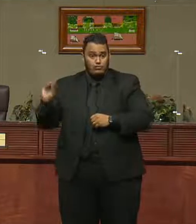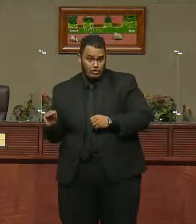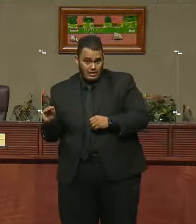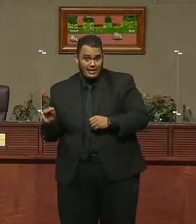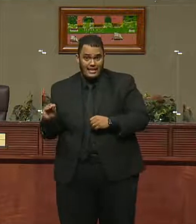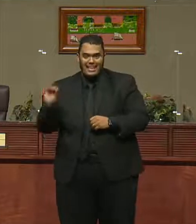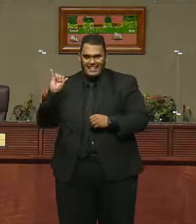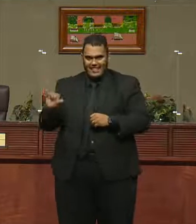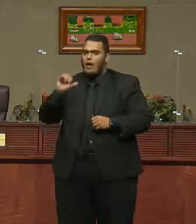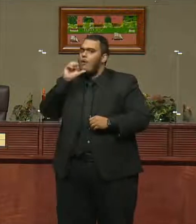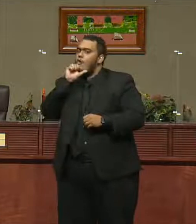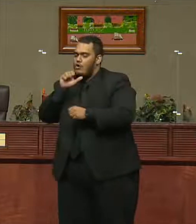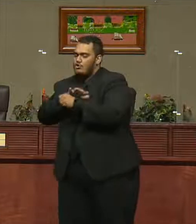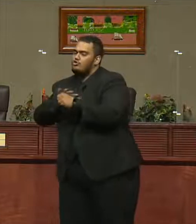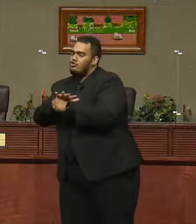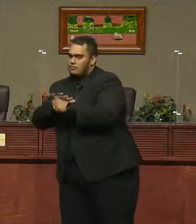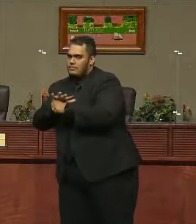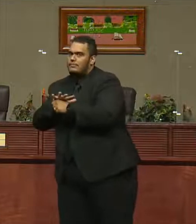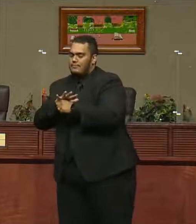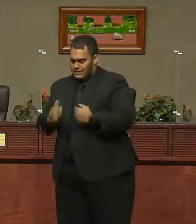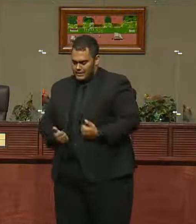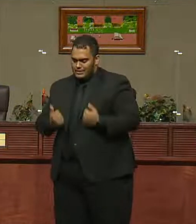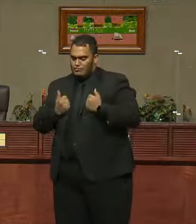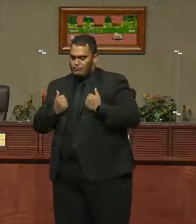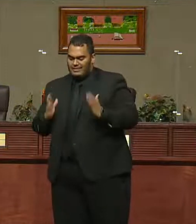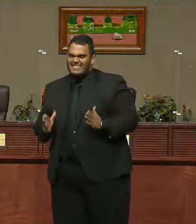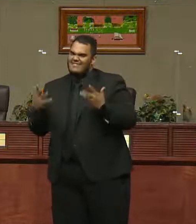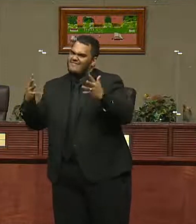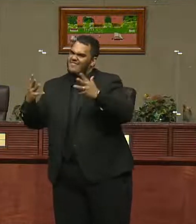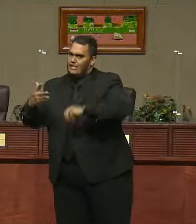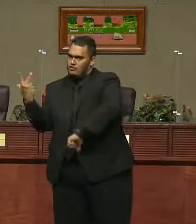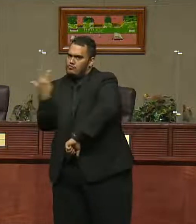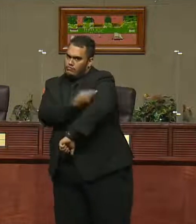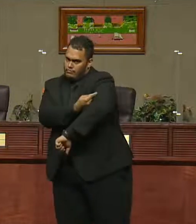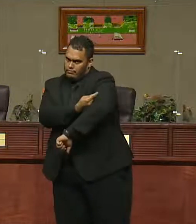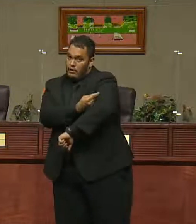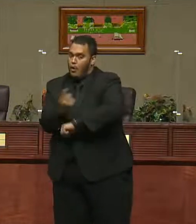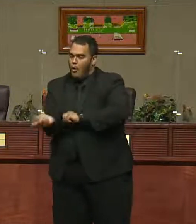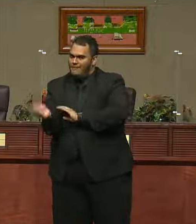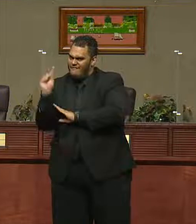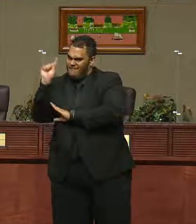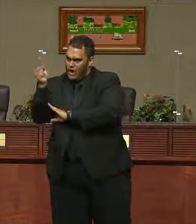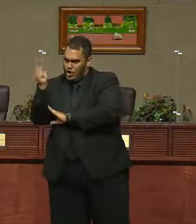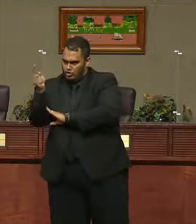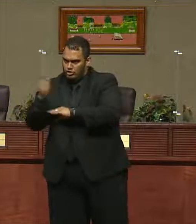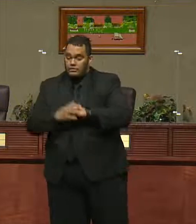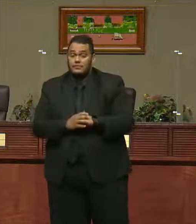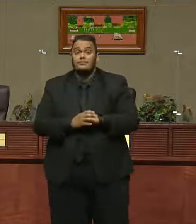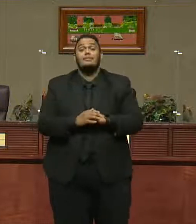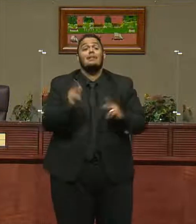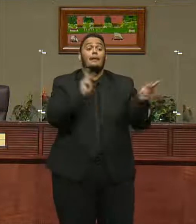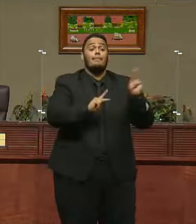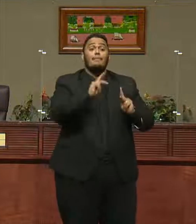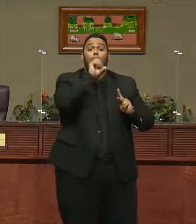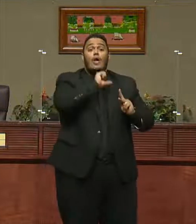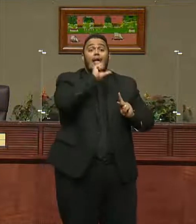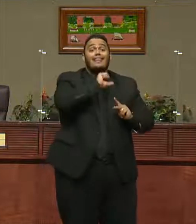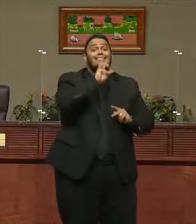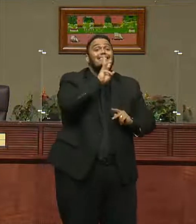have received at least one dose of vaccine. Of the 65 and older group, we've